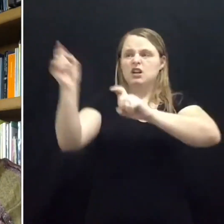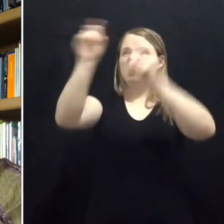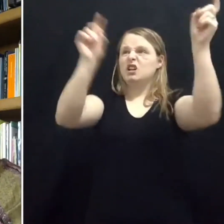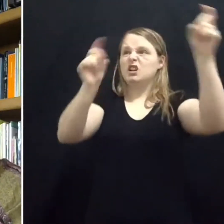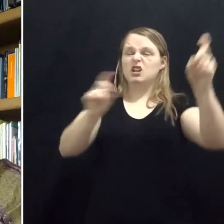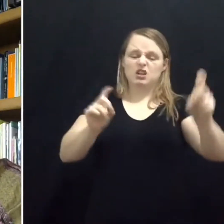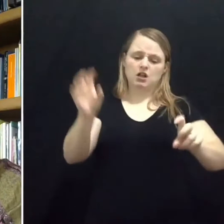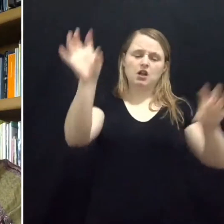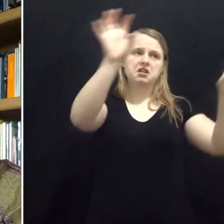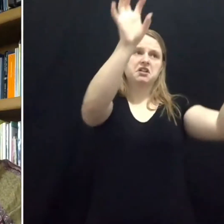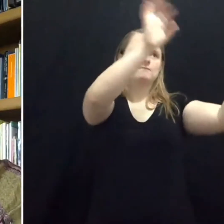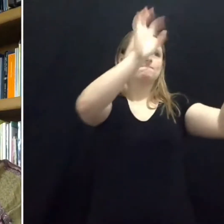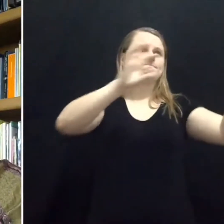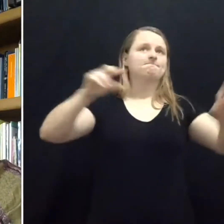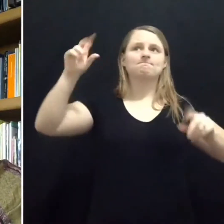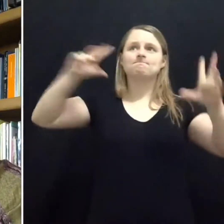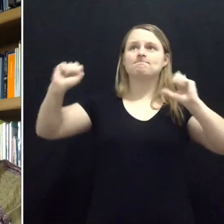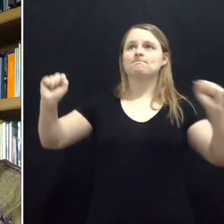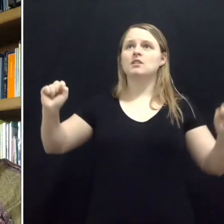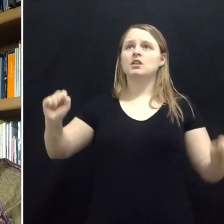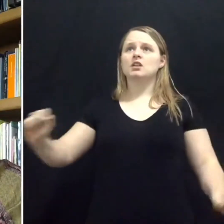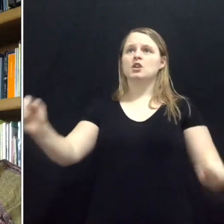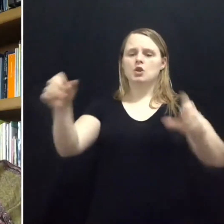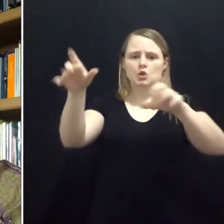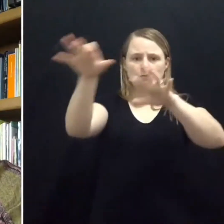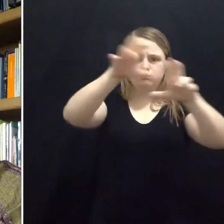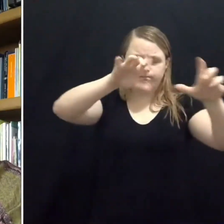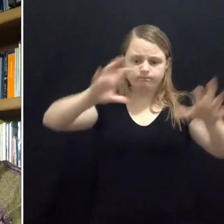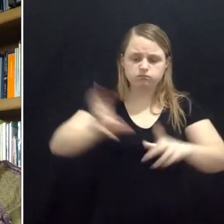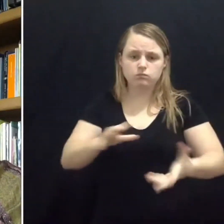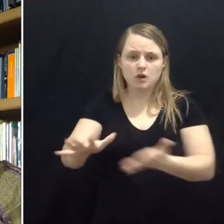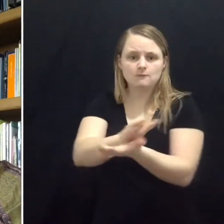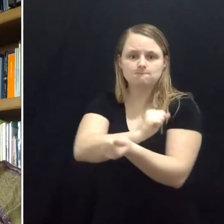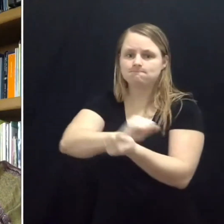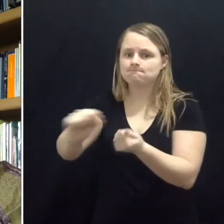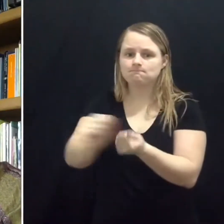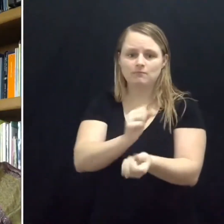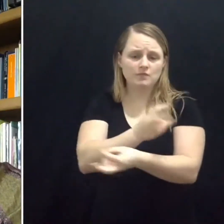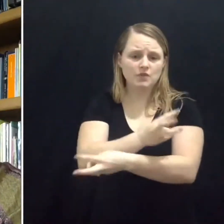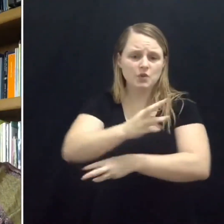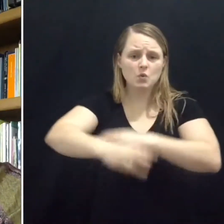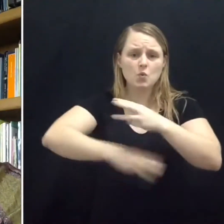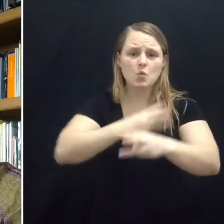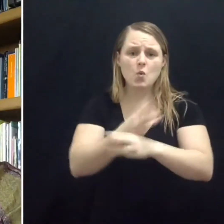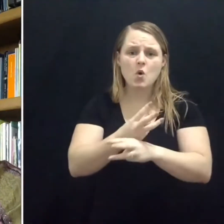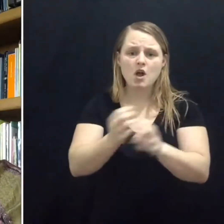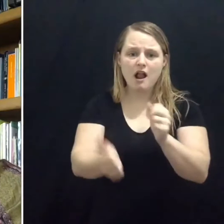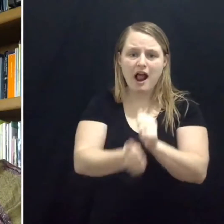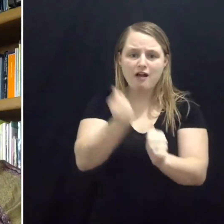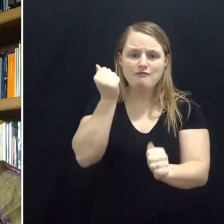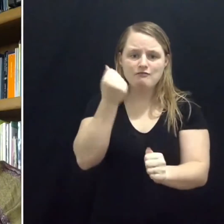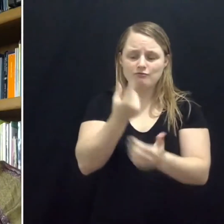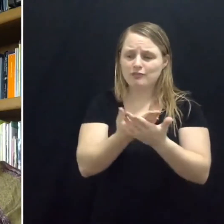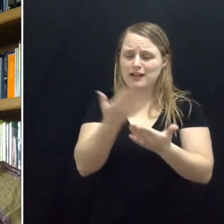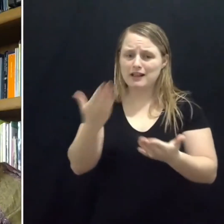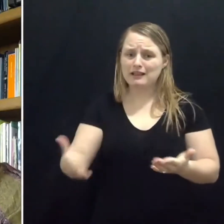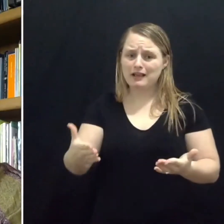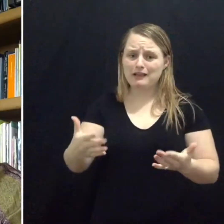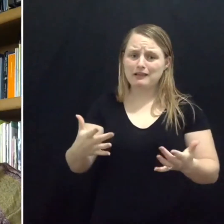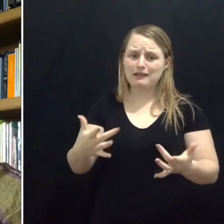Raggedy, jaggedy, senseless calamity. The storm crashed through his world and tore it apart, and took